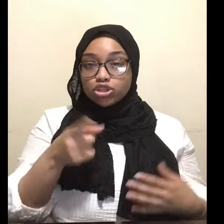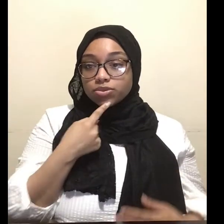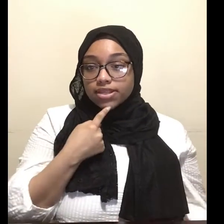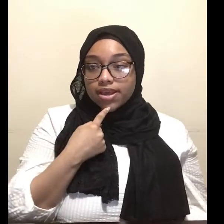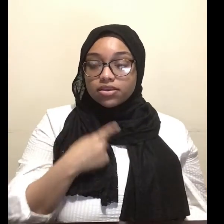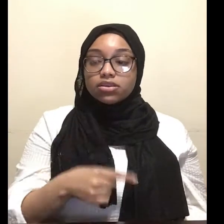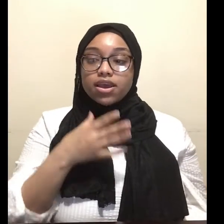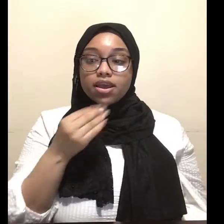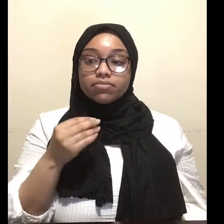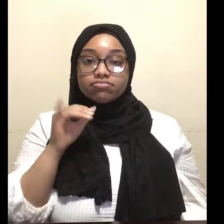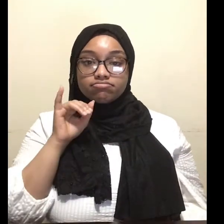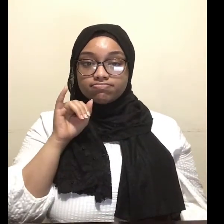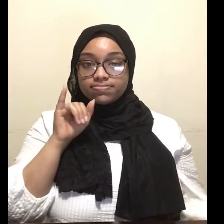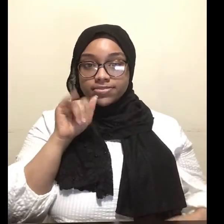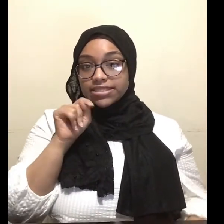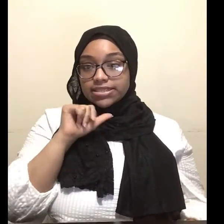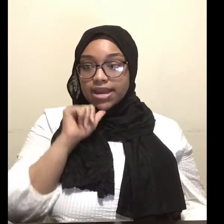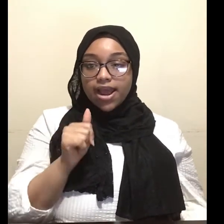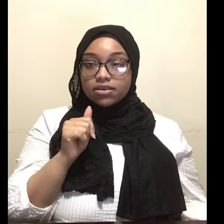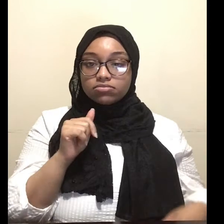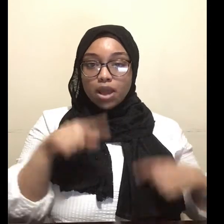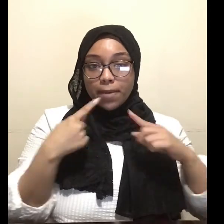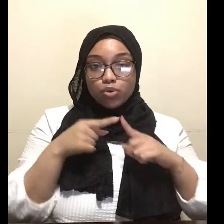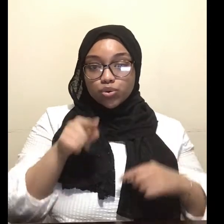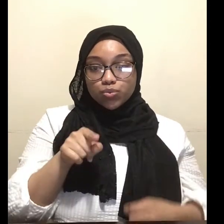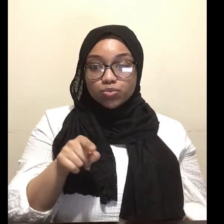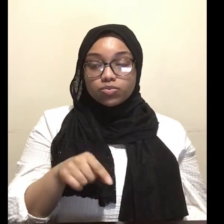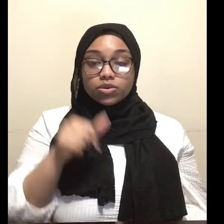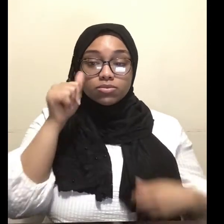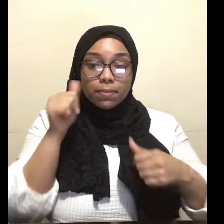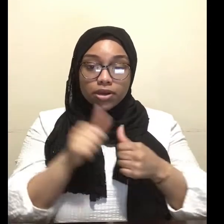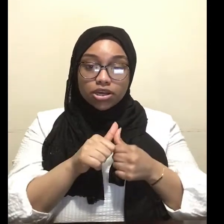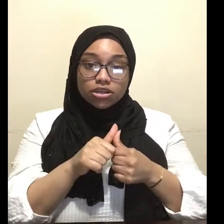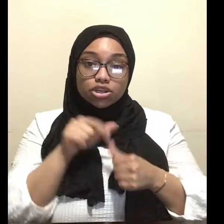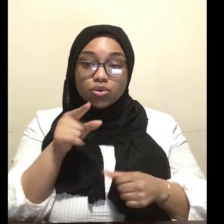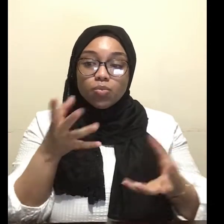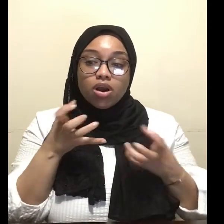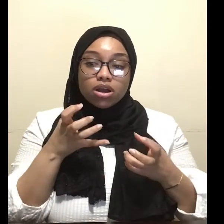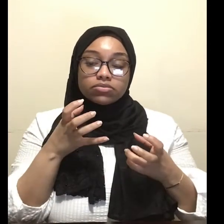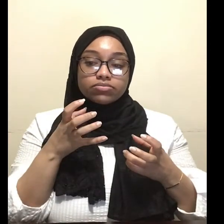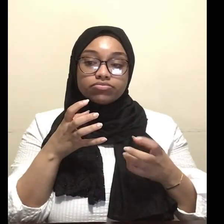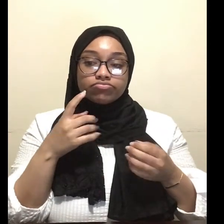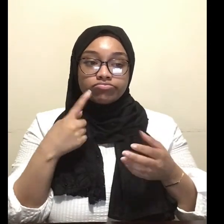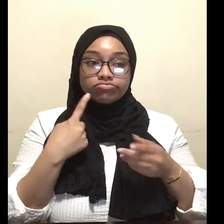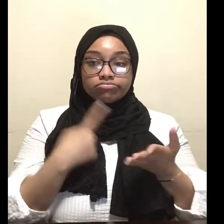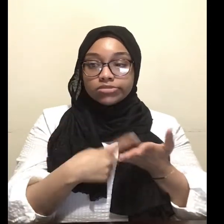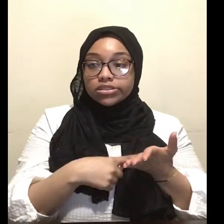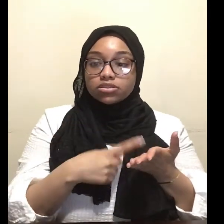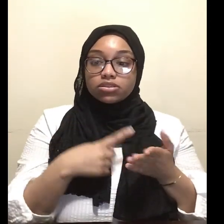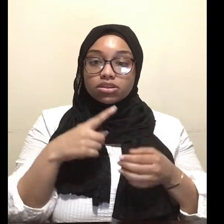in feelings. And that's really what you don't want to do, is get stuck in feelings.